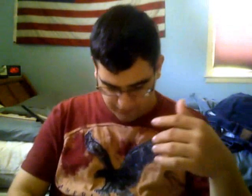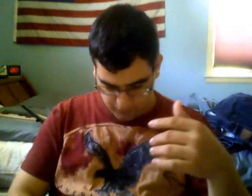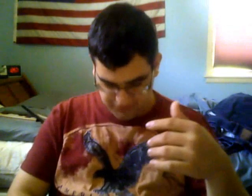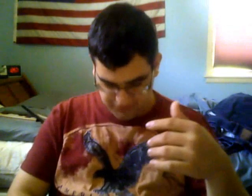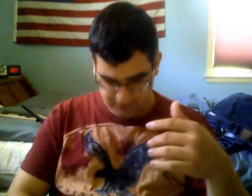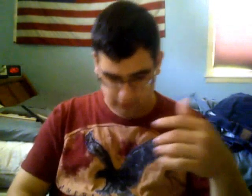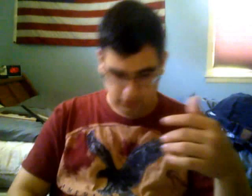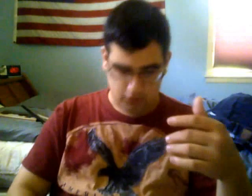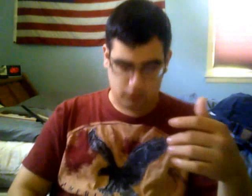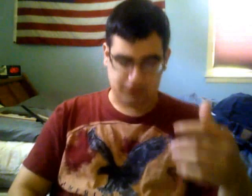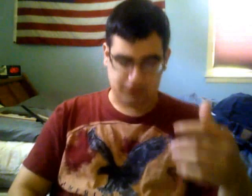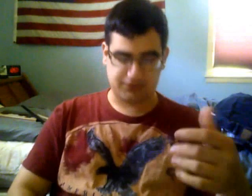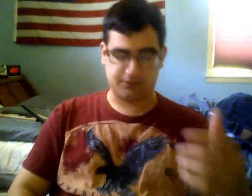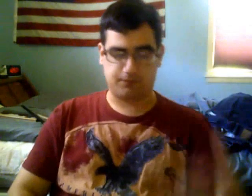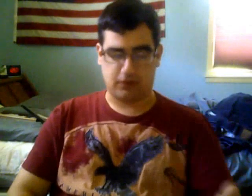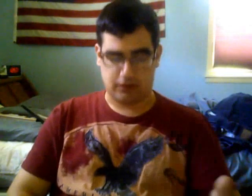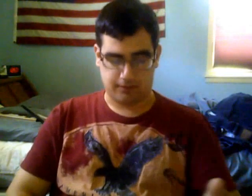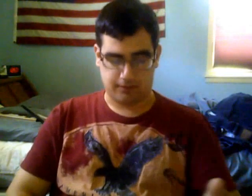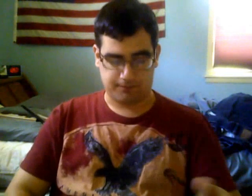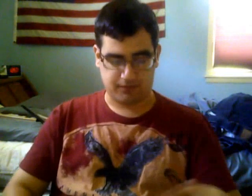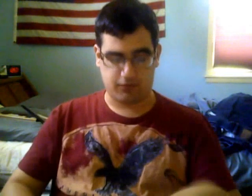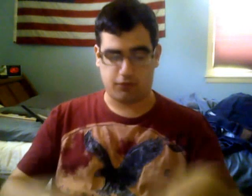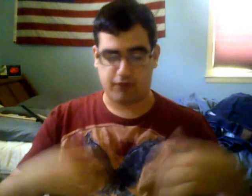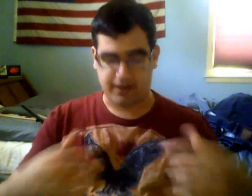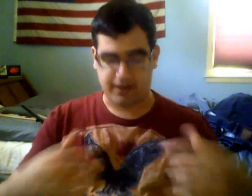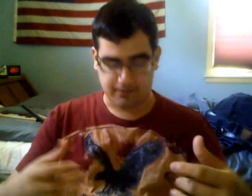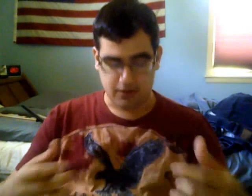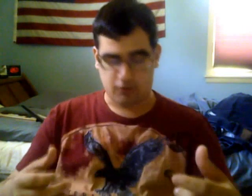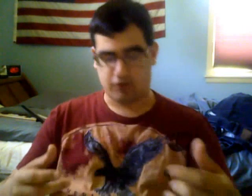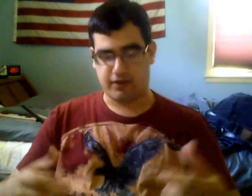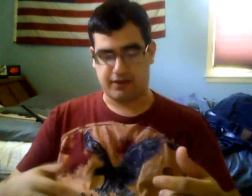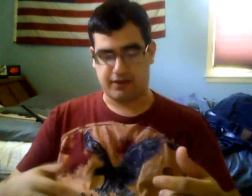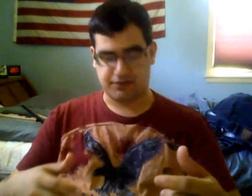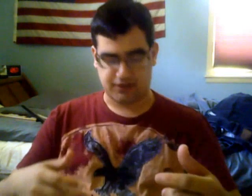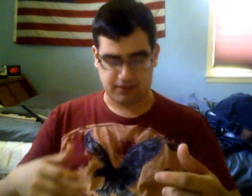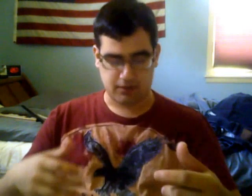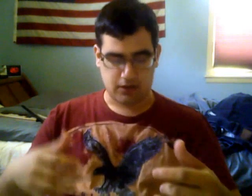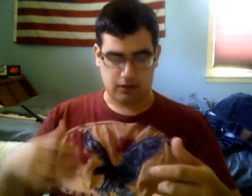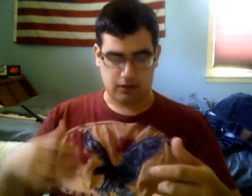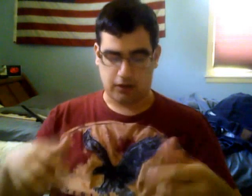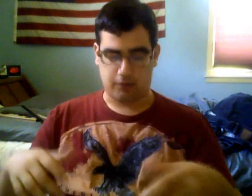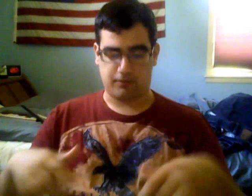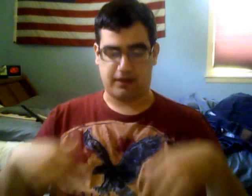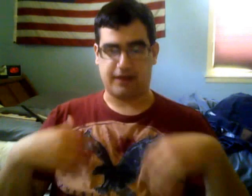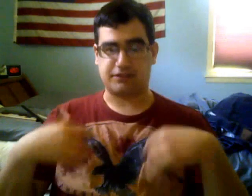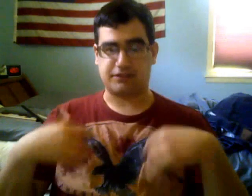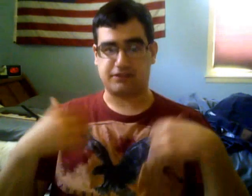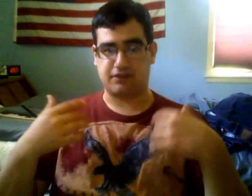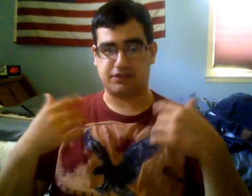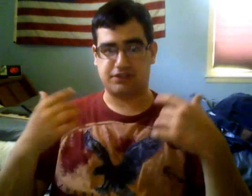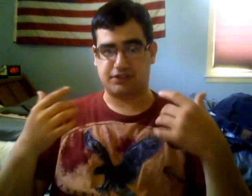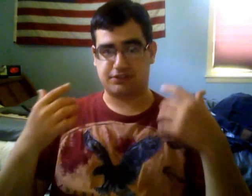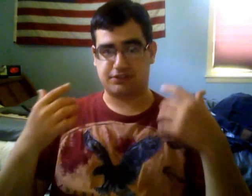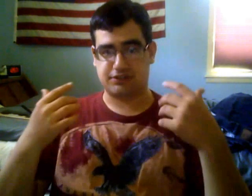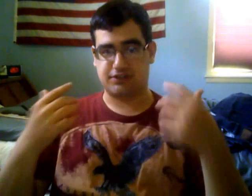for example, was Ronald Reagan. Ronald Reagan at this time had just finished his